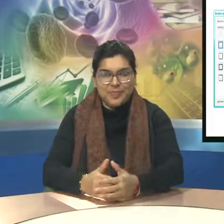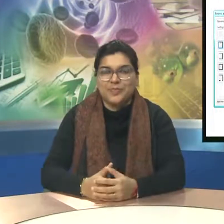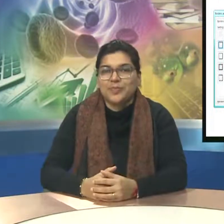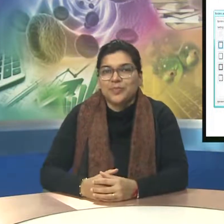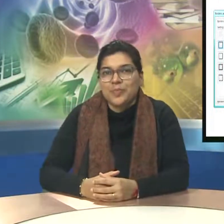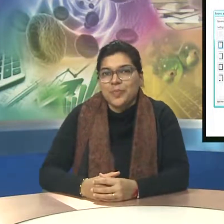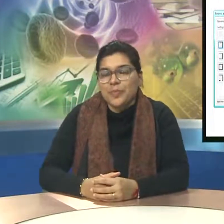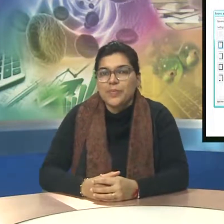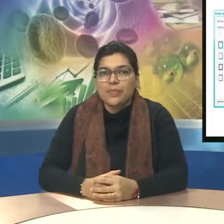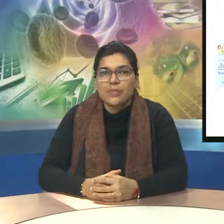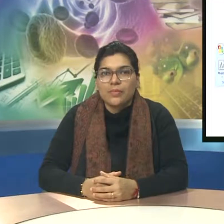want.